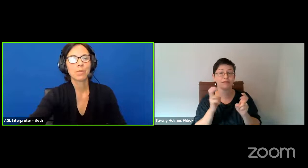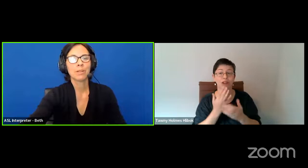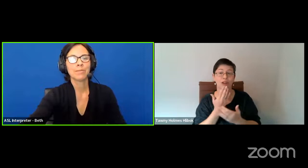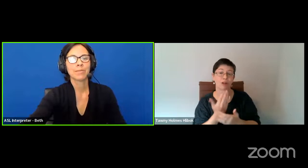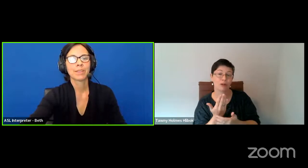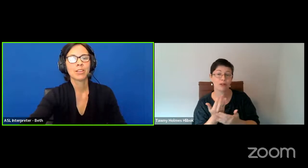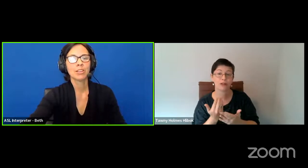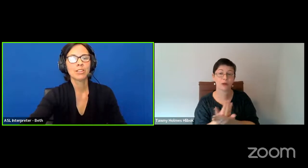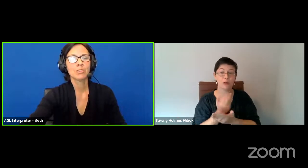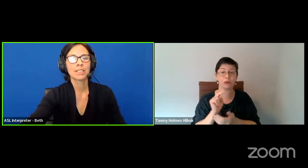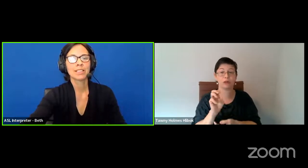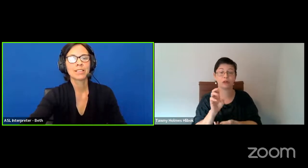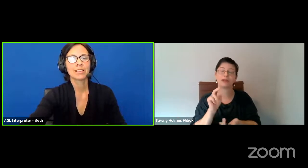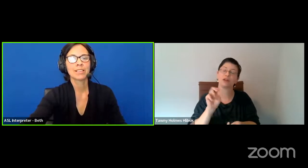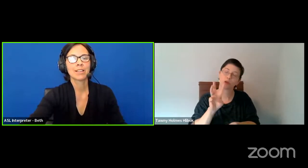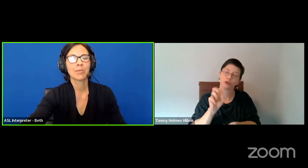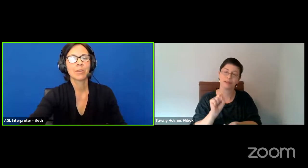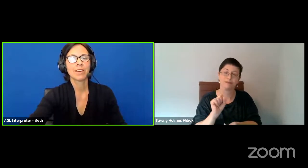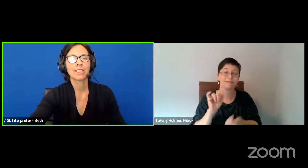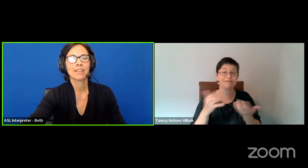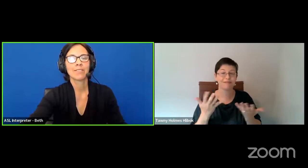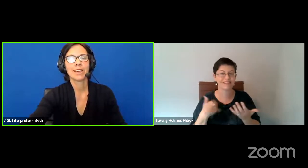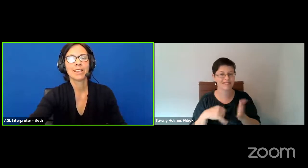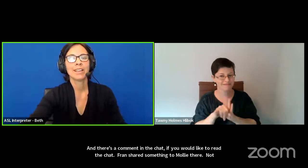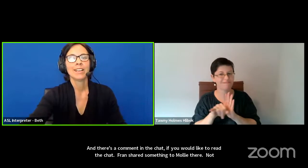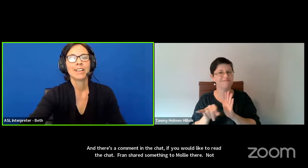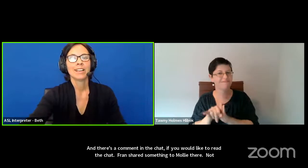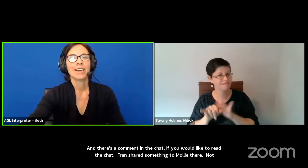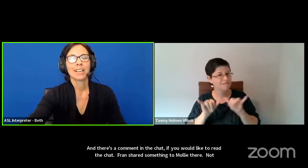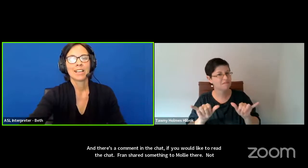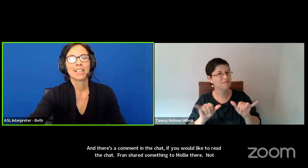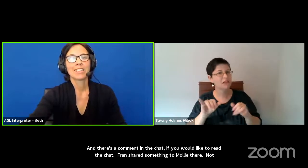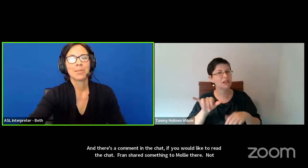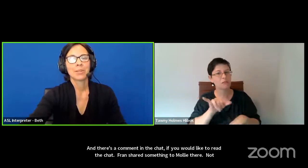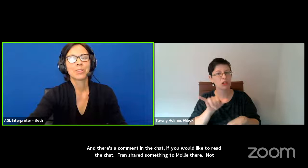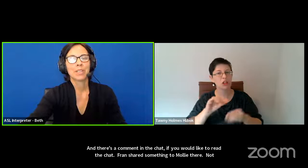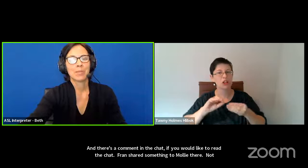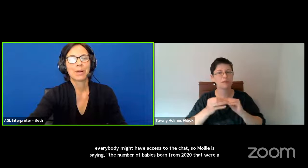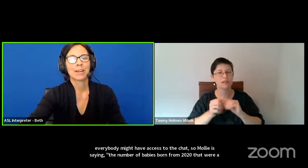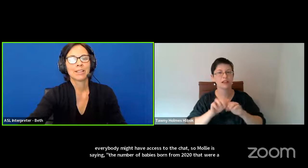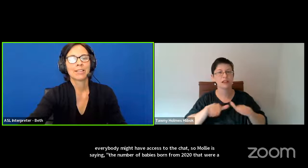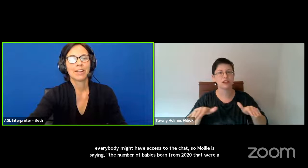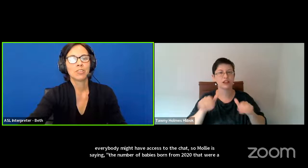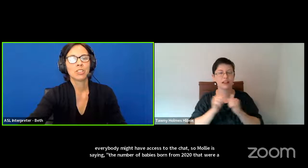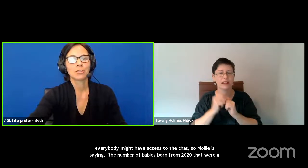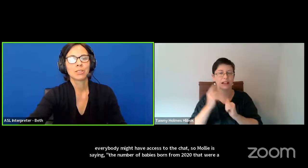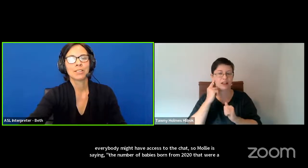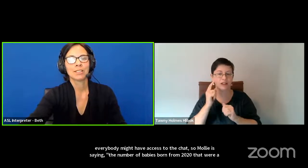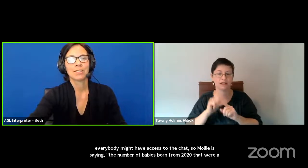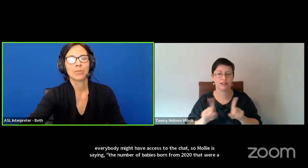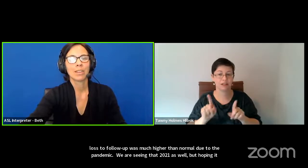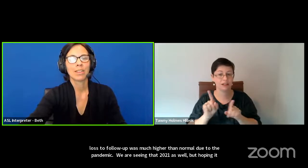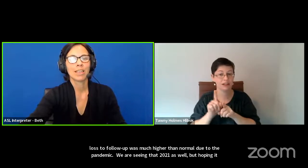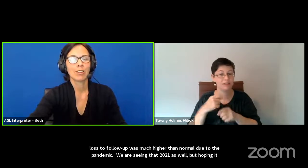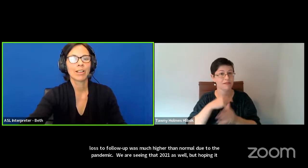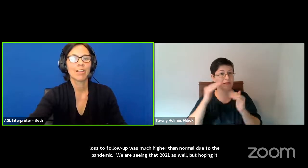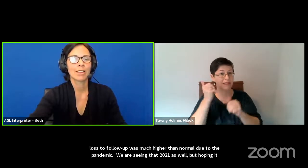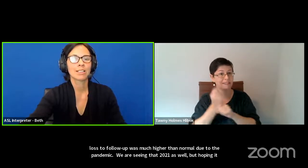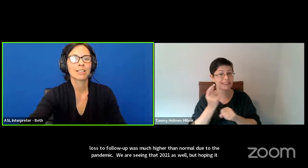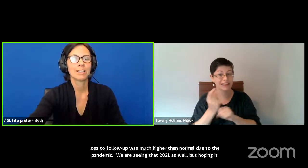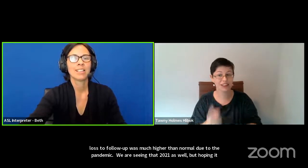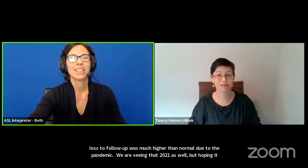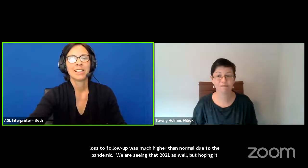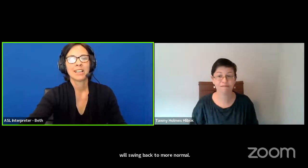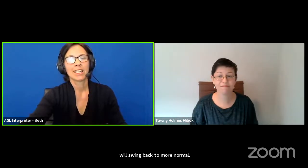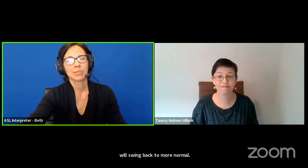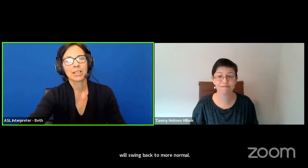more normal. The good news is that we've identified a similar number of children with hearing